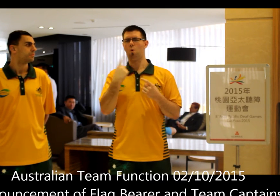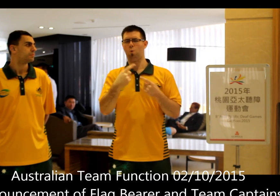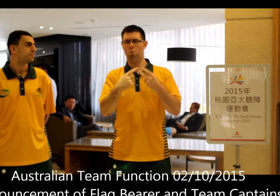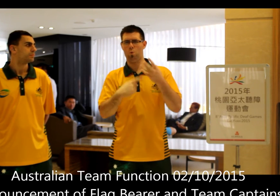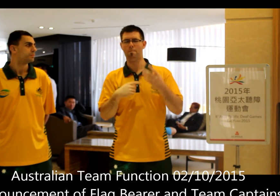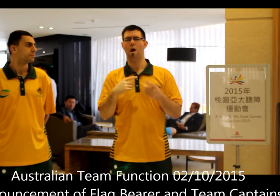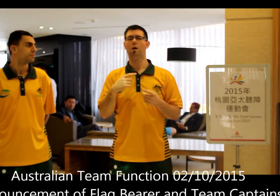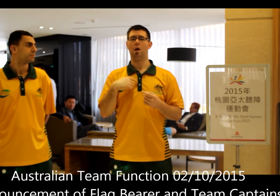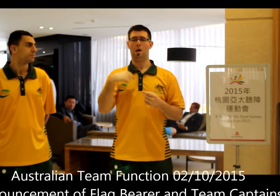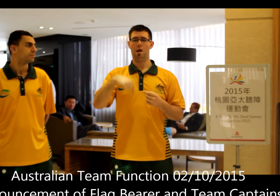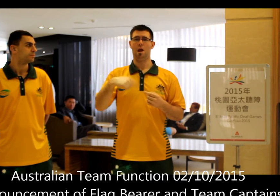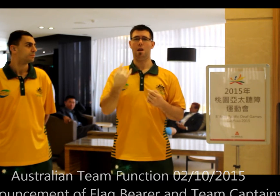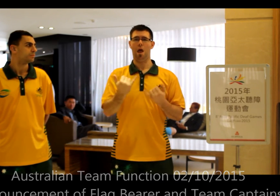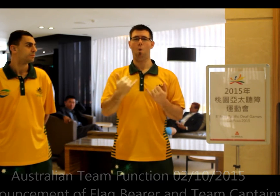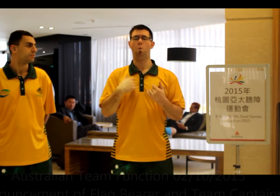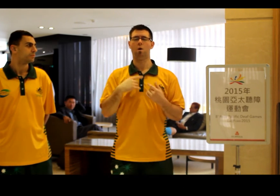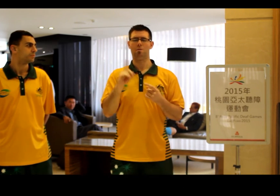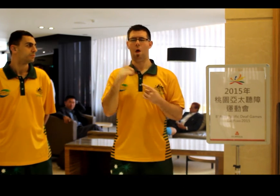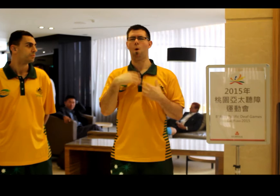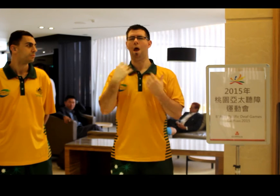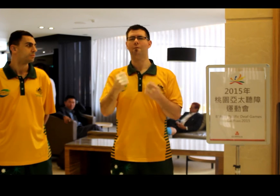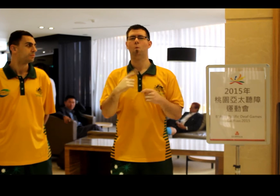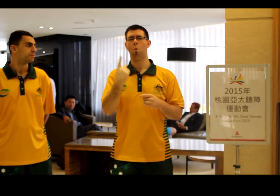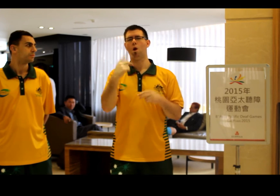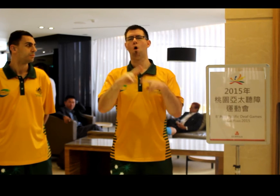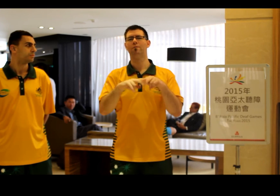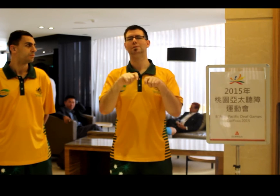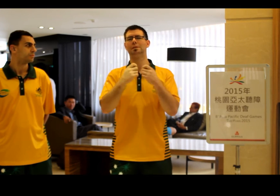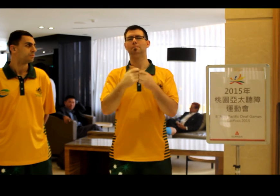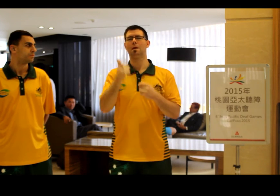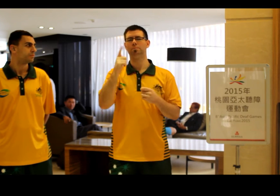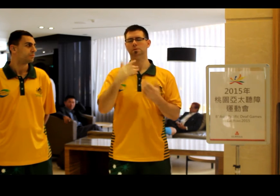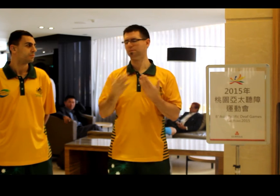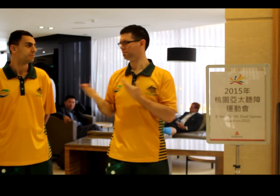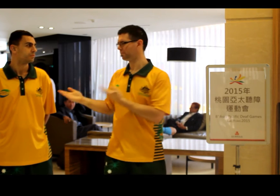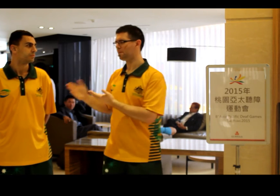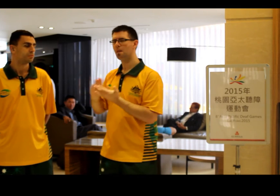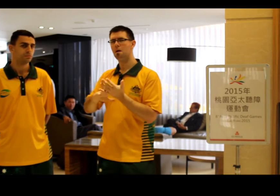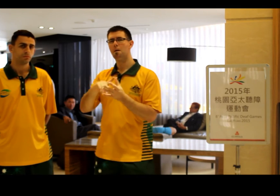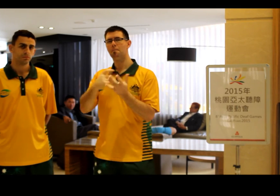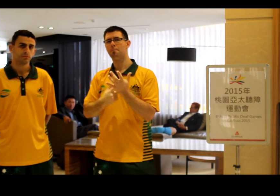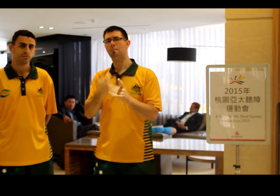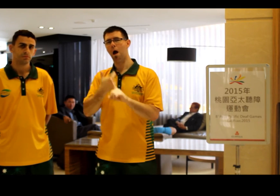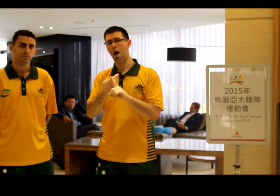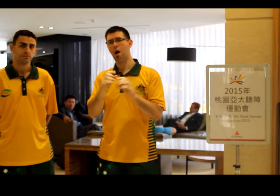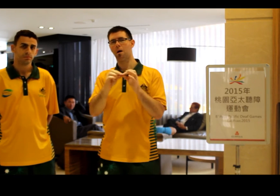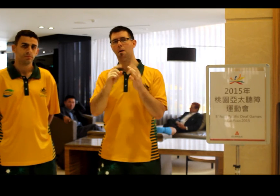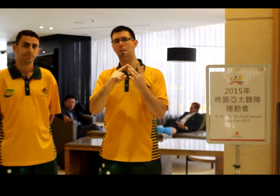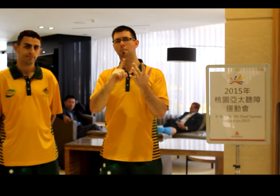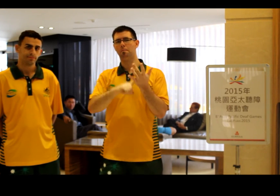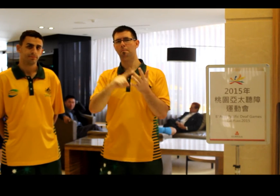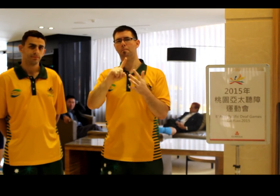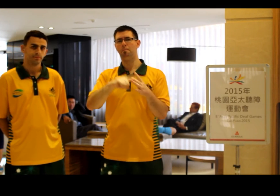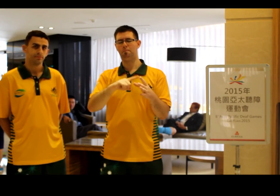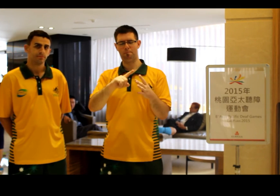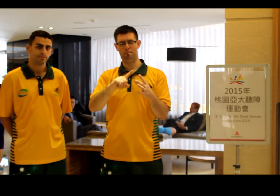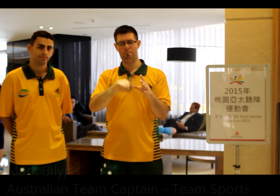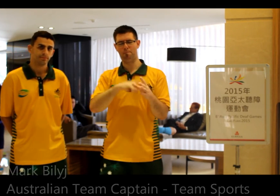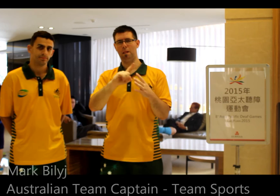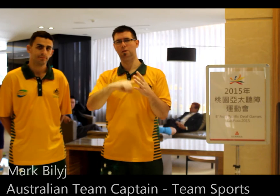captain's announcement. So I'll fill you in shortly, but first of all, I do have one of the team captains here, Mark